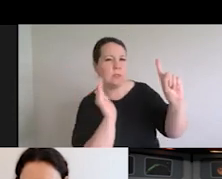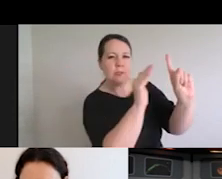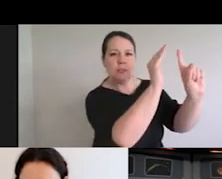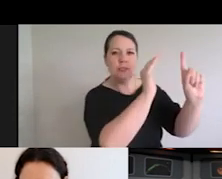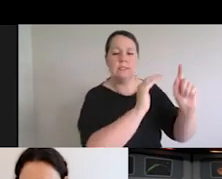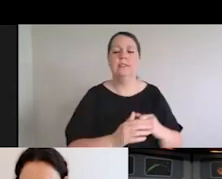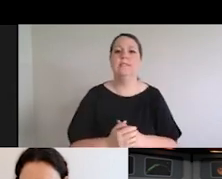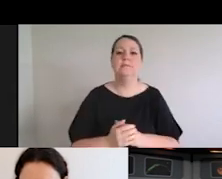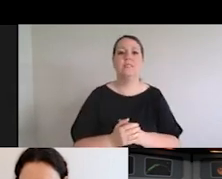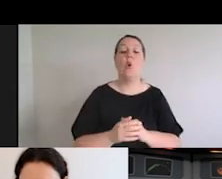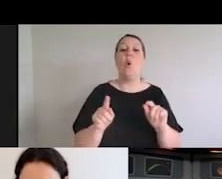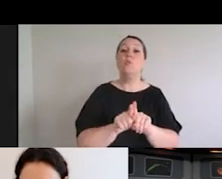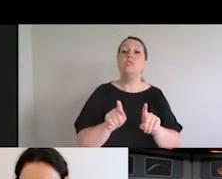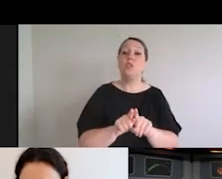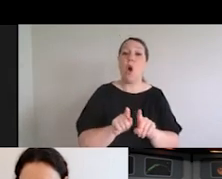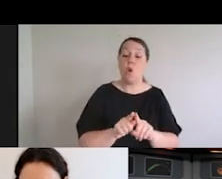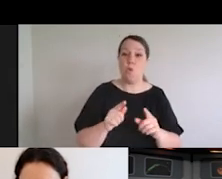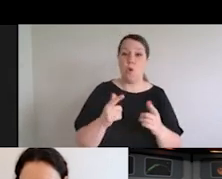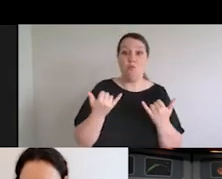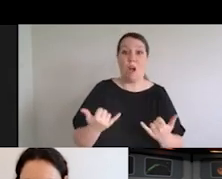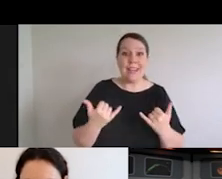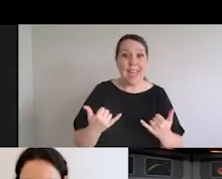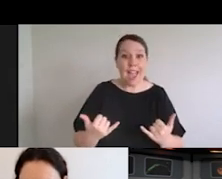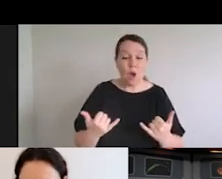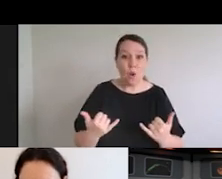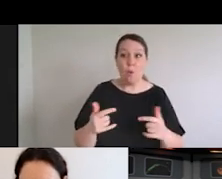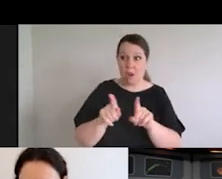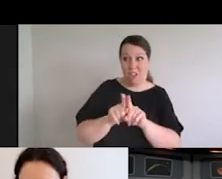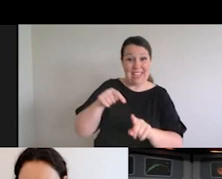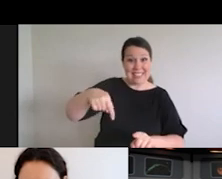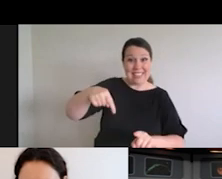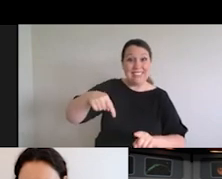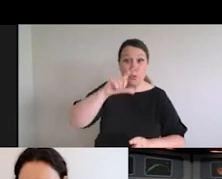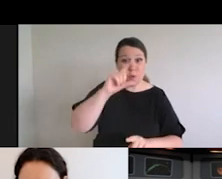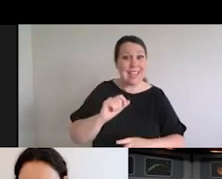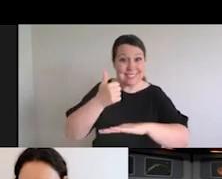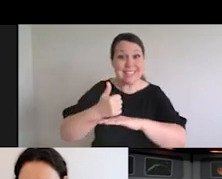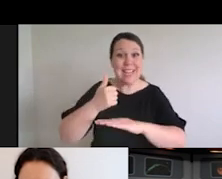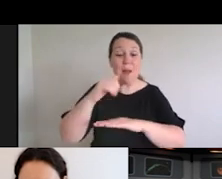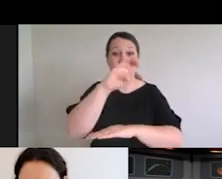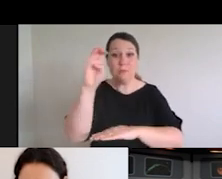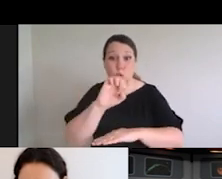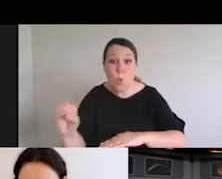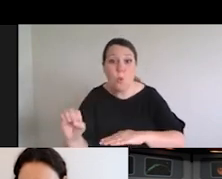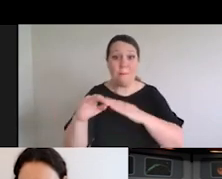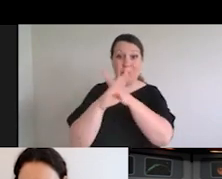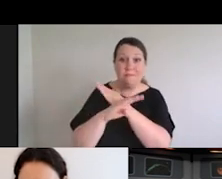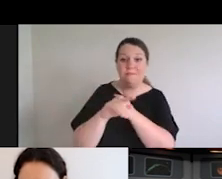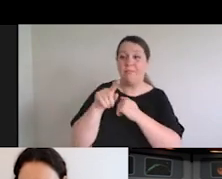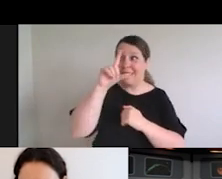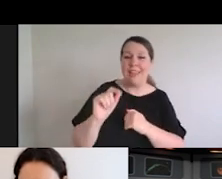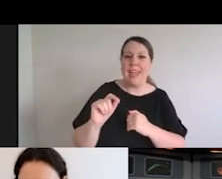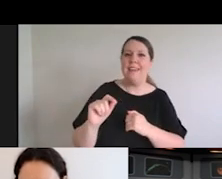members of Parliament right now like this, because you can record them and talk with them about